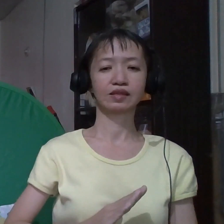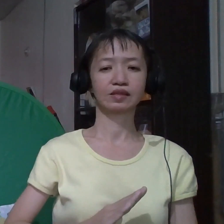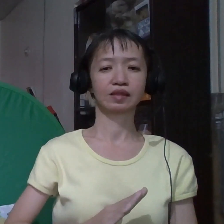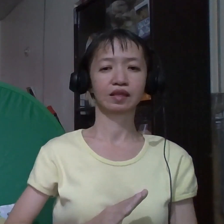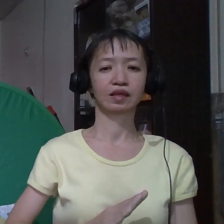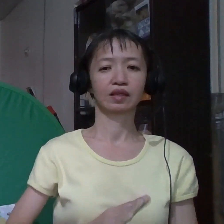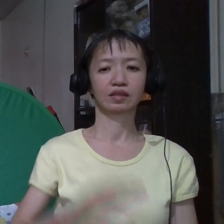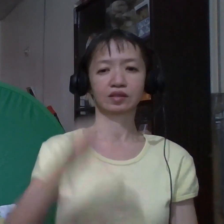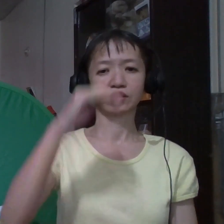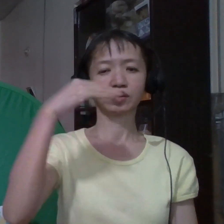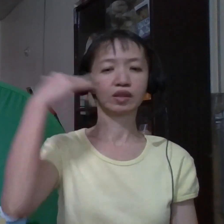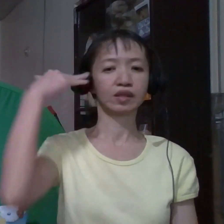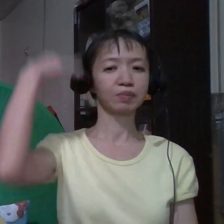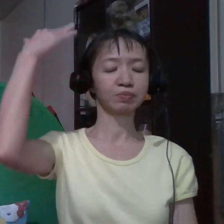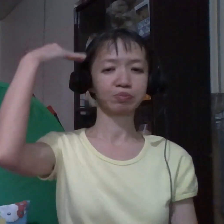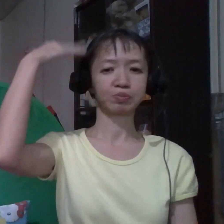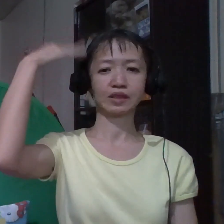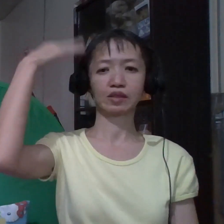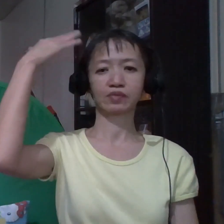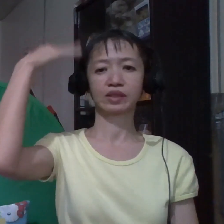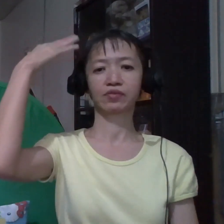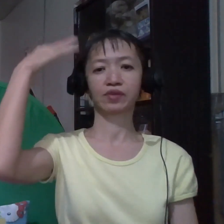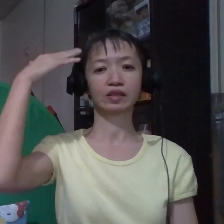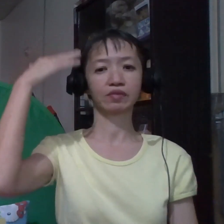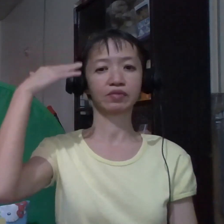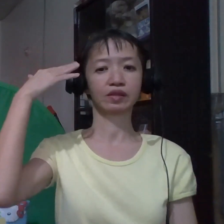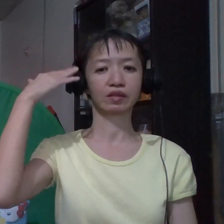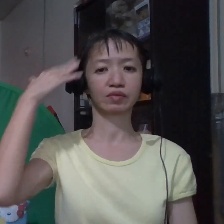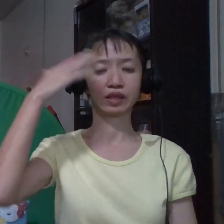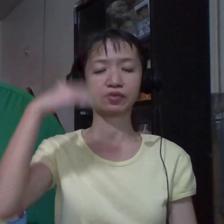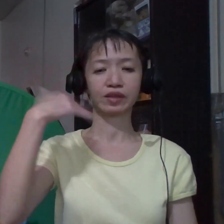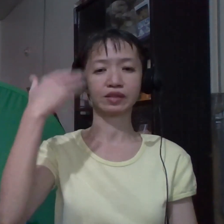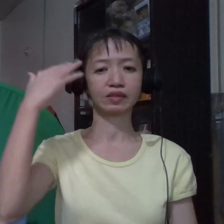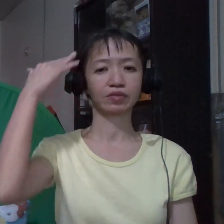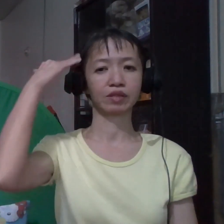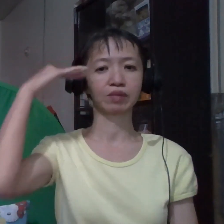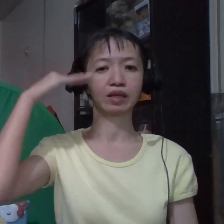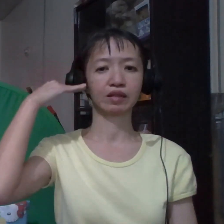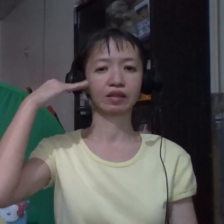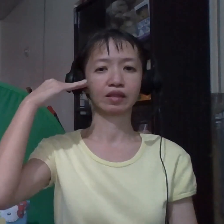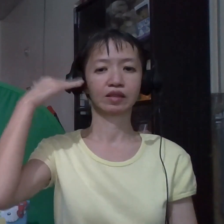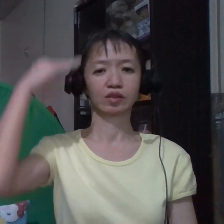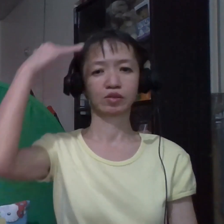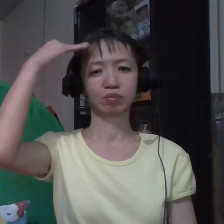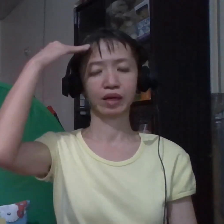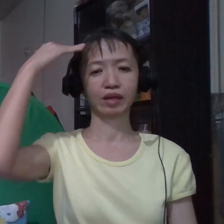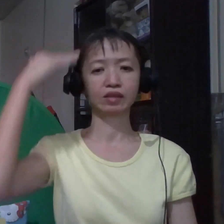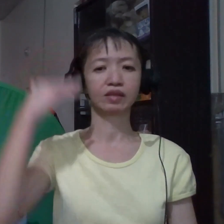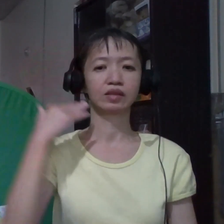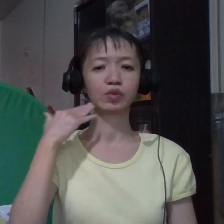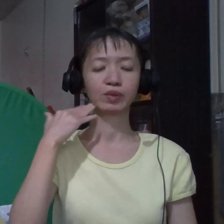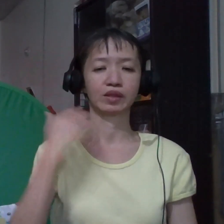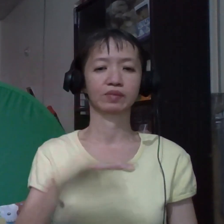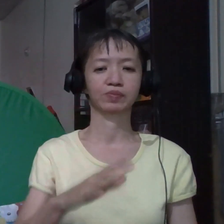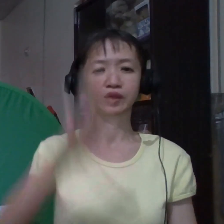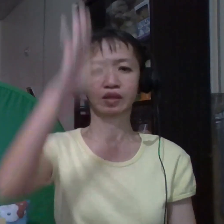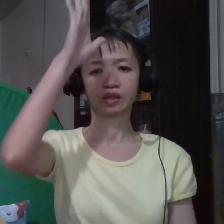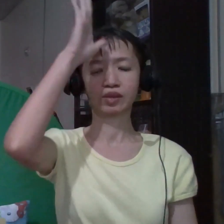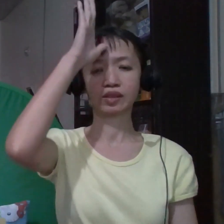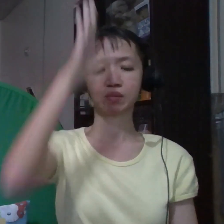this. So the top part of the face of our face is for a man. So man and then woman. So this is a